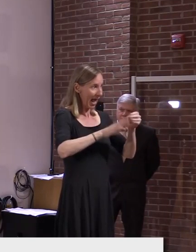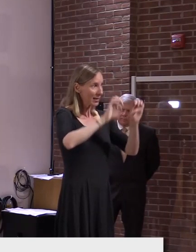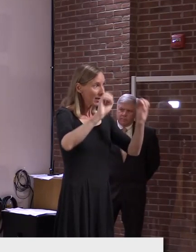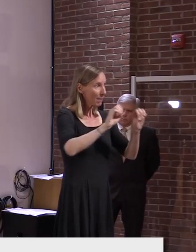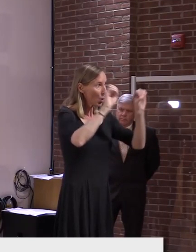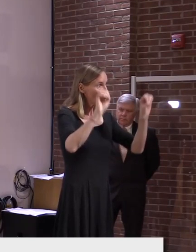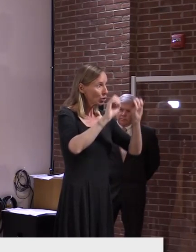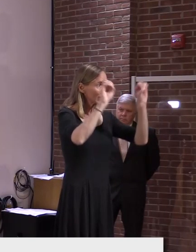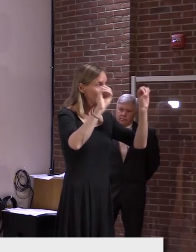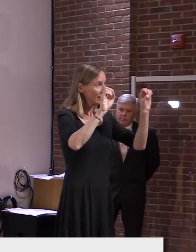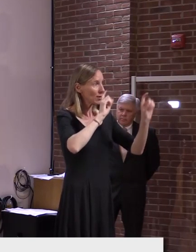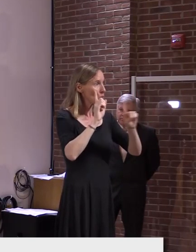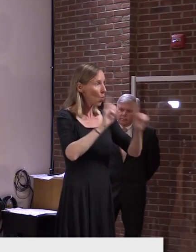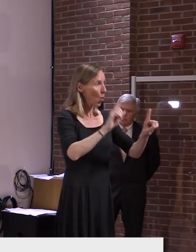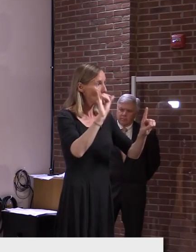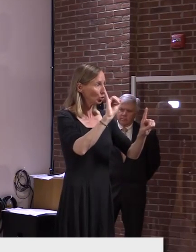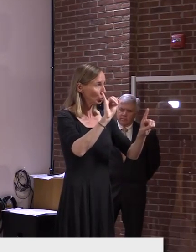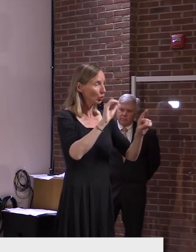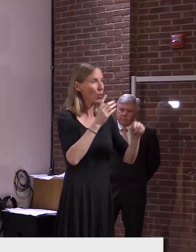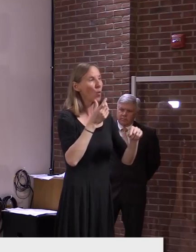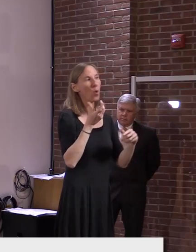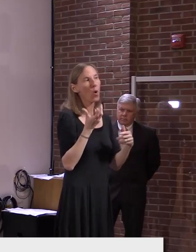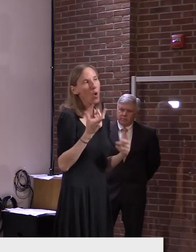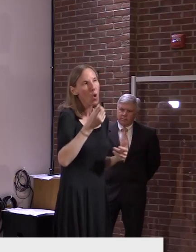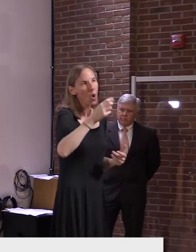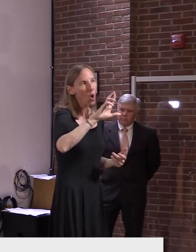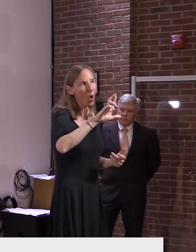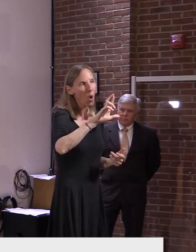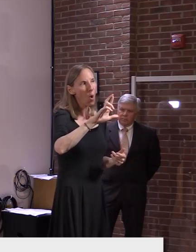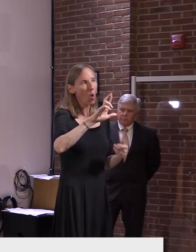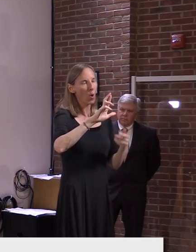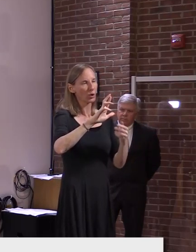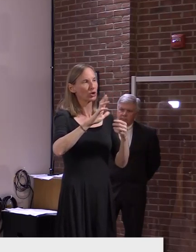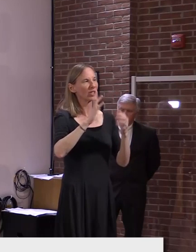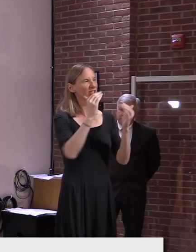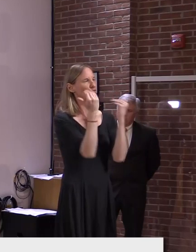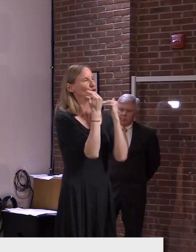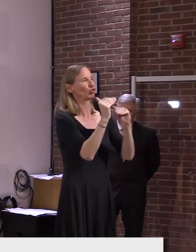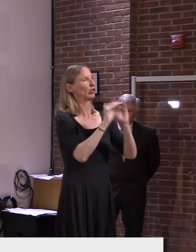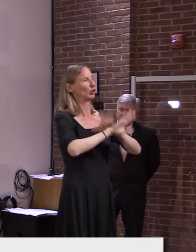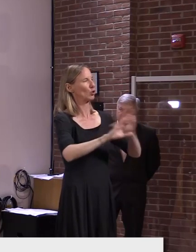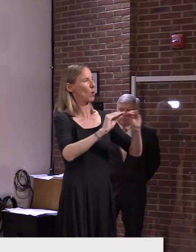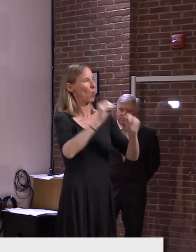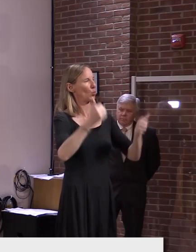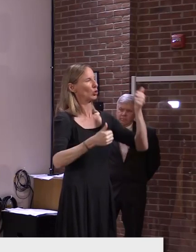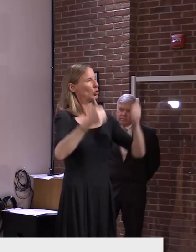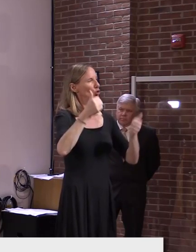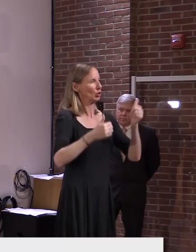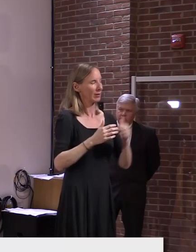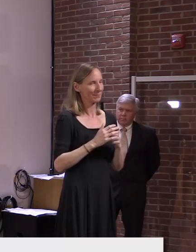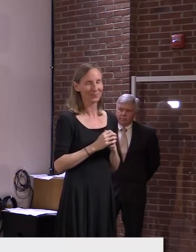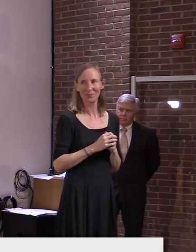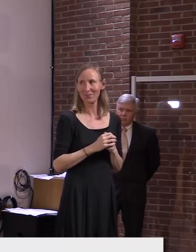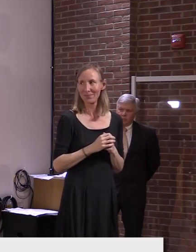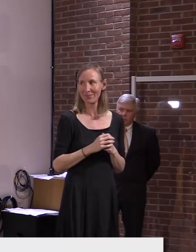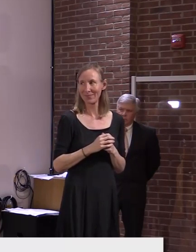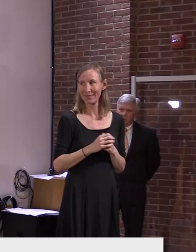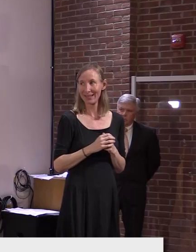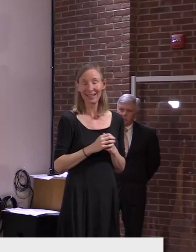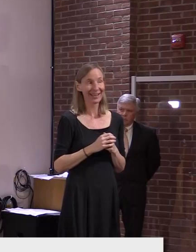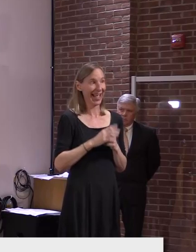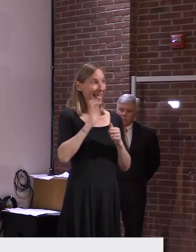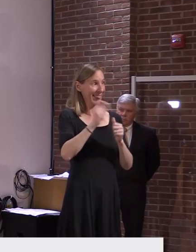emergency order, or will you just be essentially wiping out the restrictions in that order? We'll essentially,